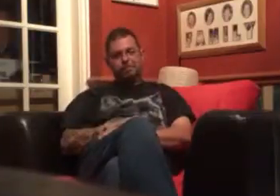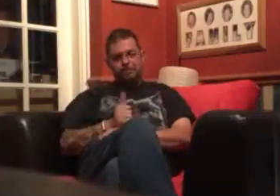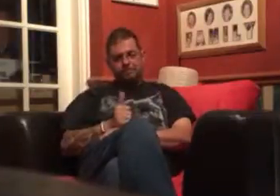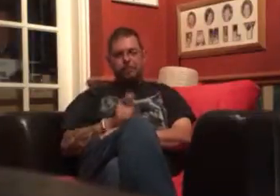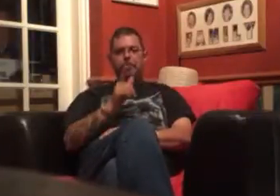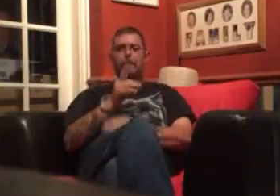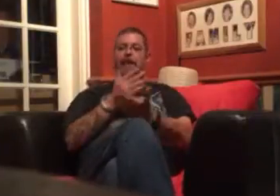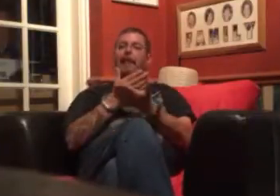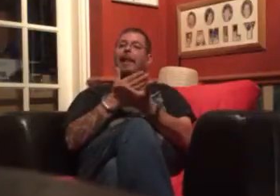quite a nice mix.